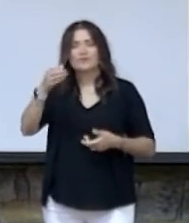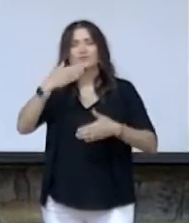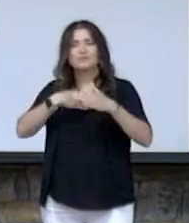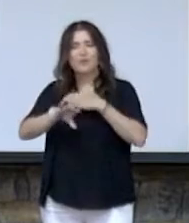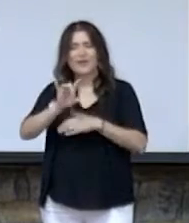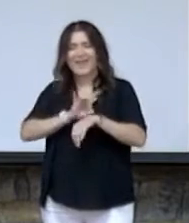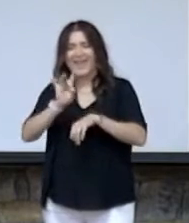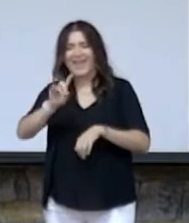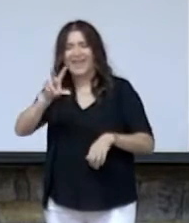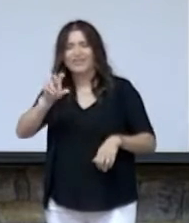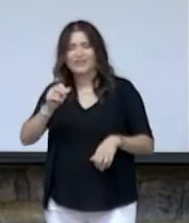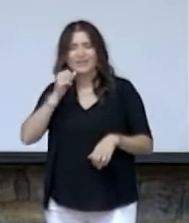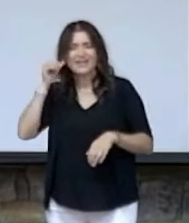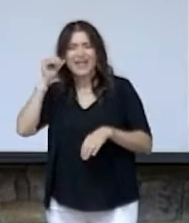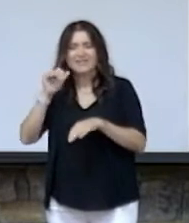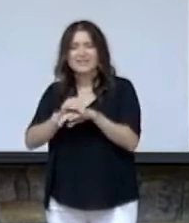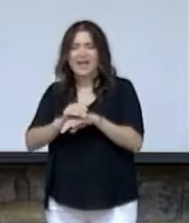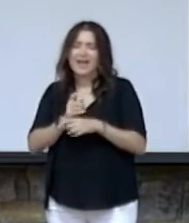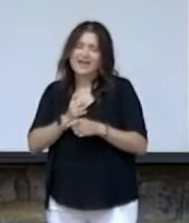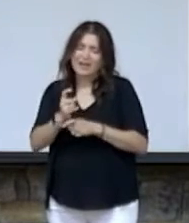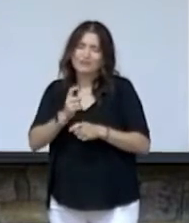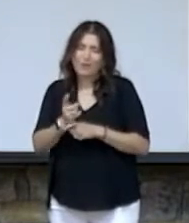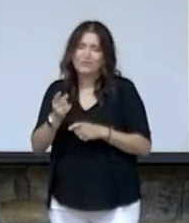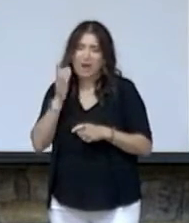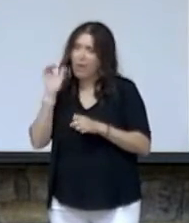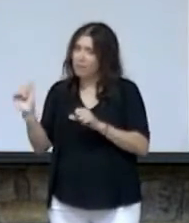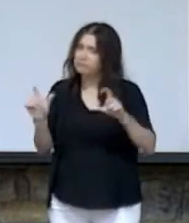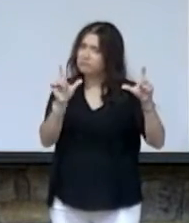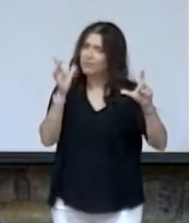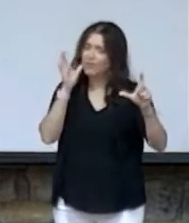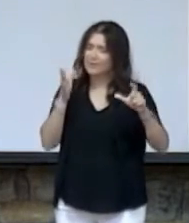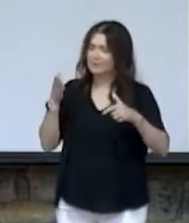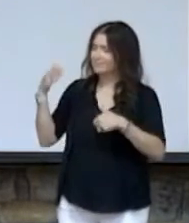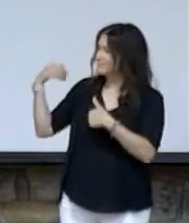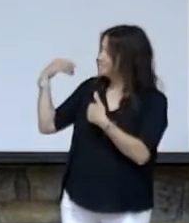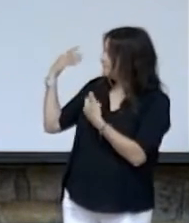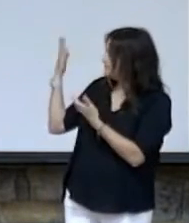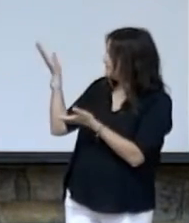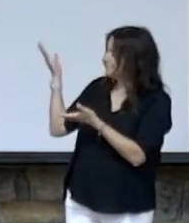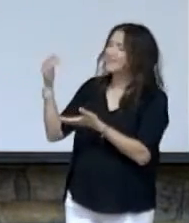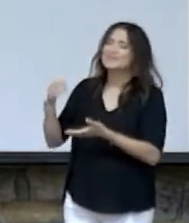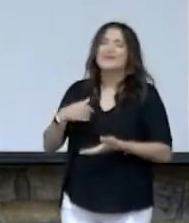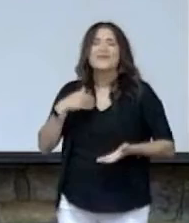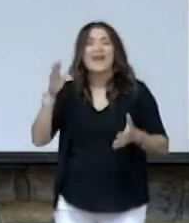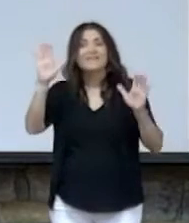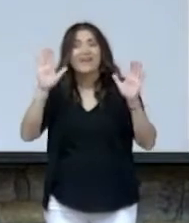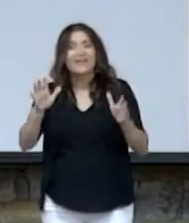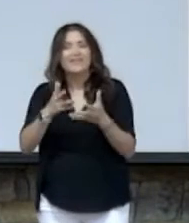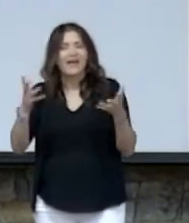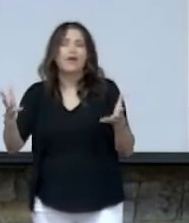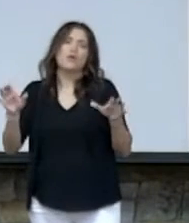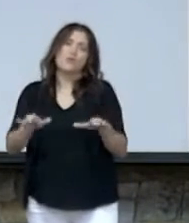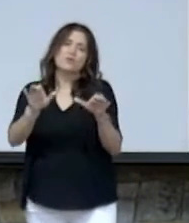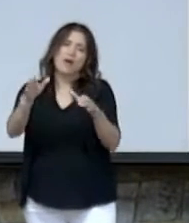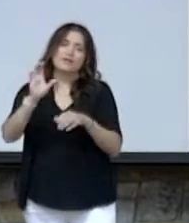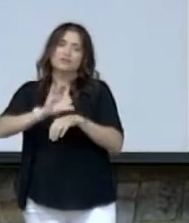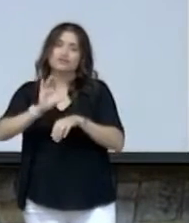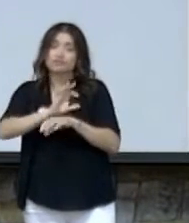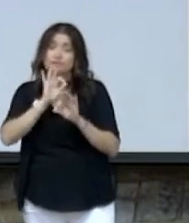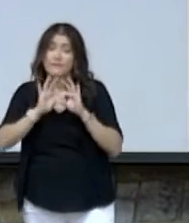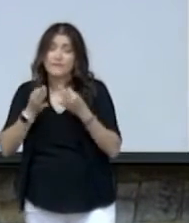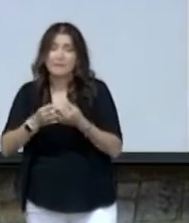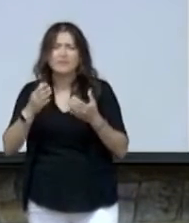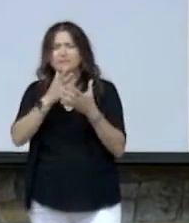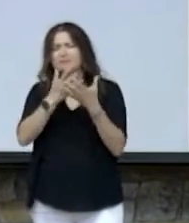I joked I was going to work a picture in this morning, and I did. All right. I know we've got a lot going on as a church family. I mean, there's things